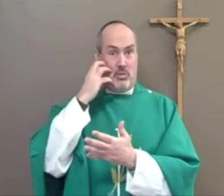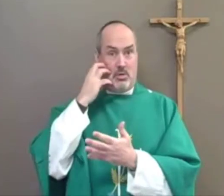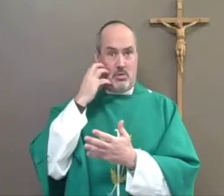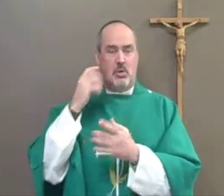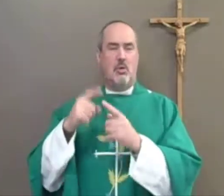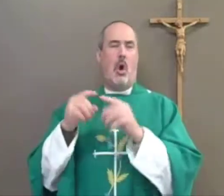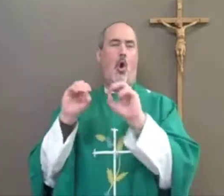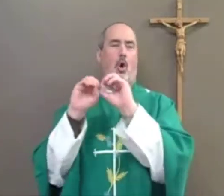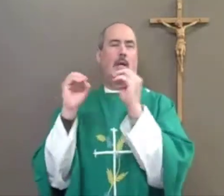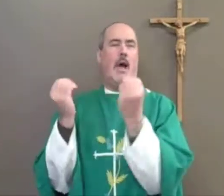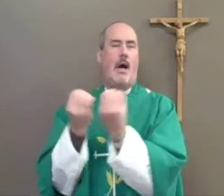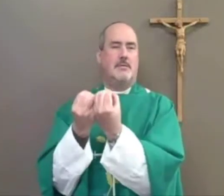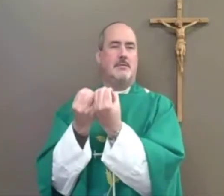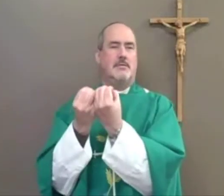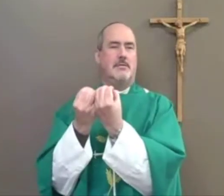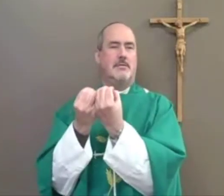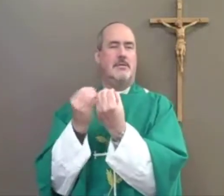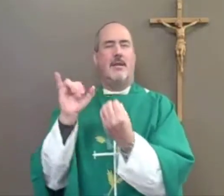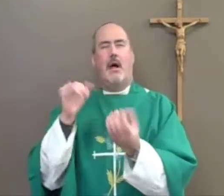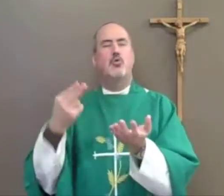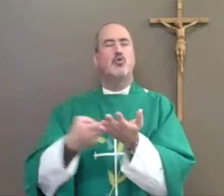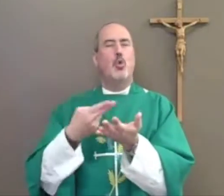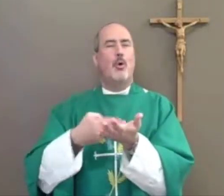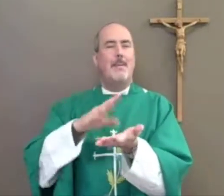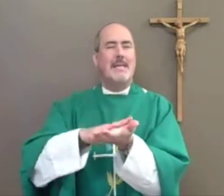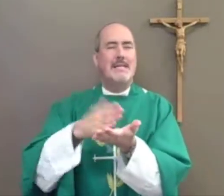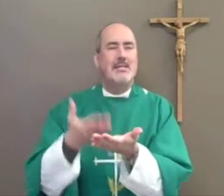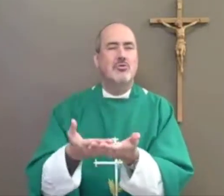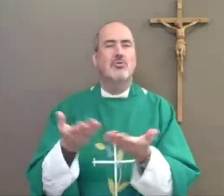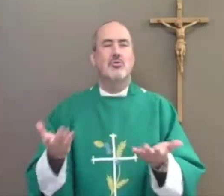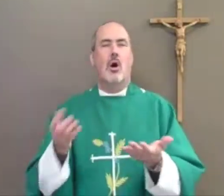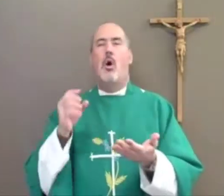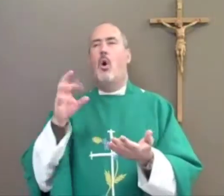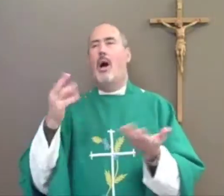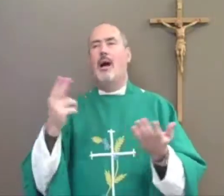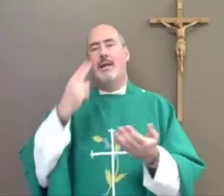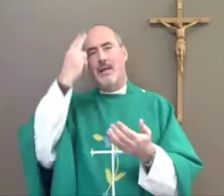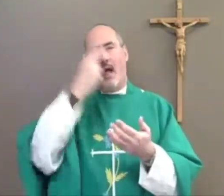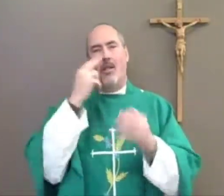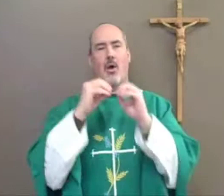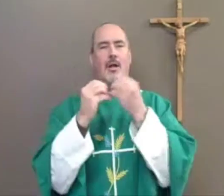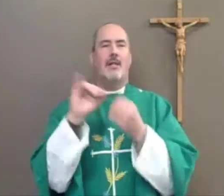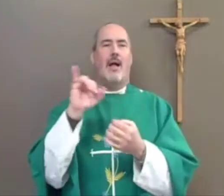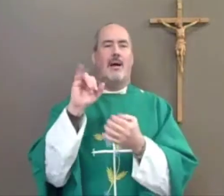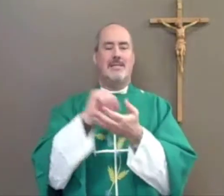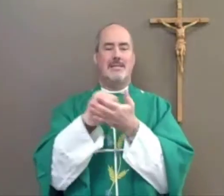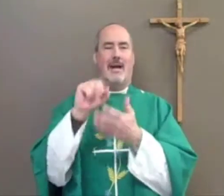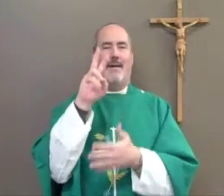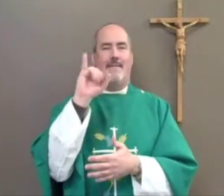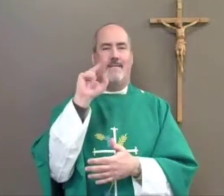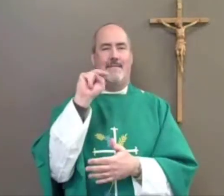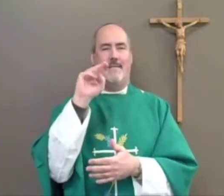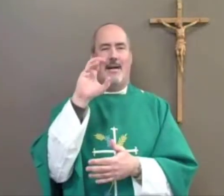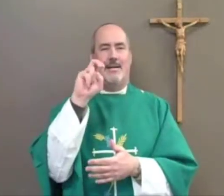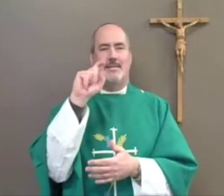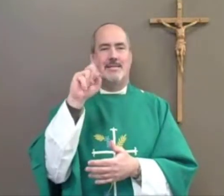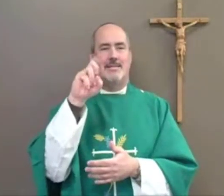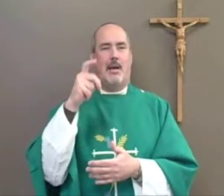money. I tend to give more money to organizations like soup kitchens or St. Vincent